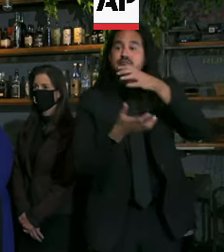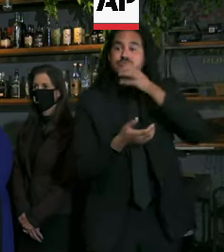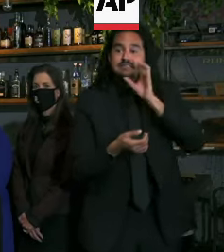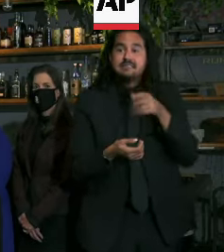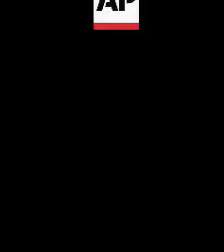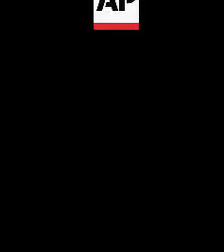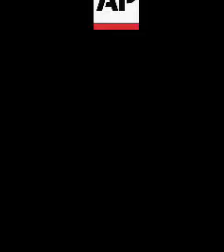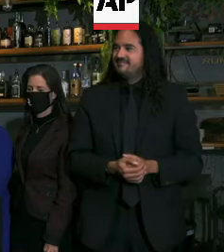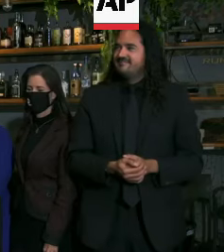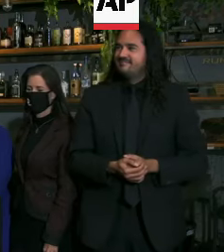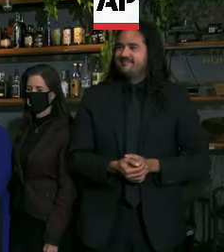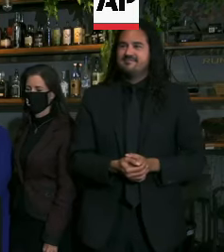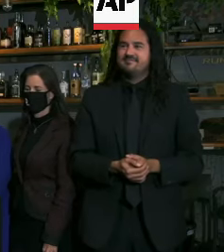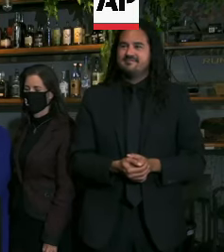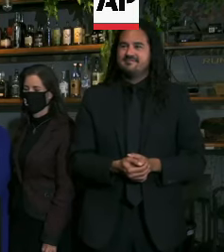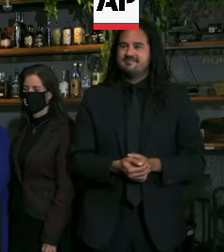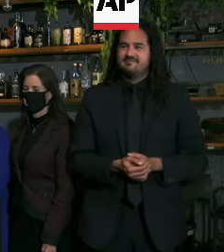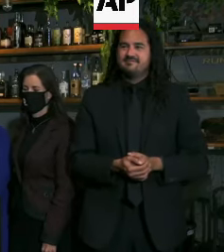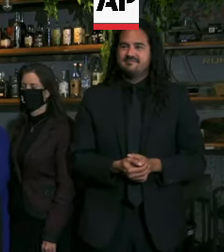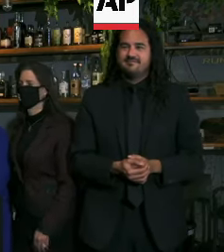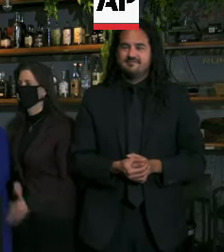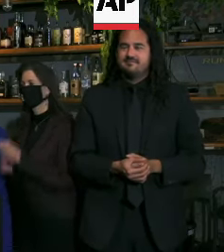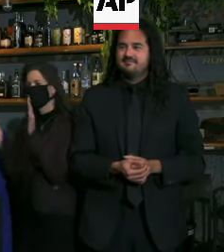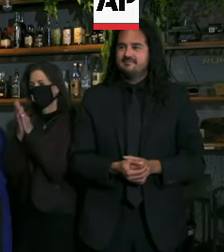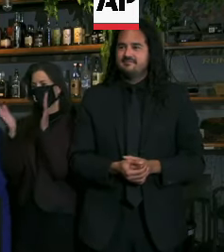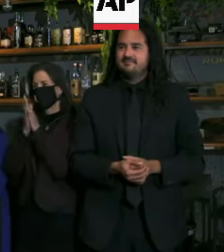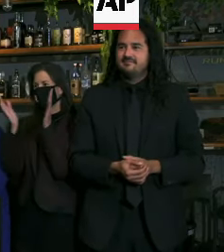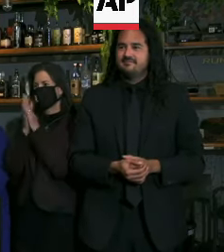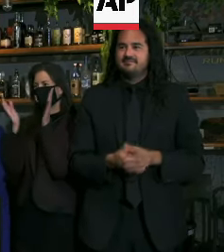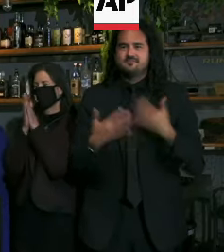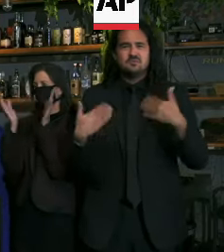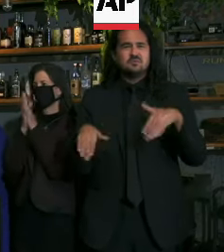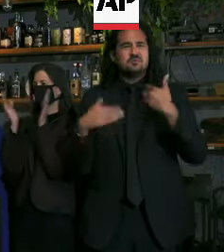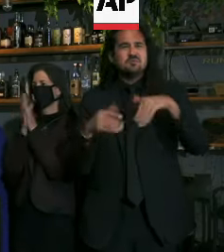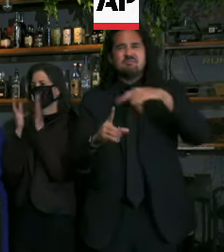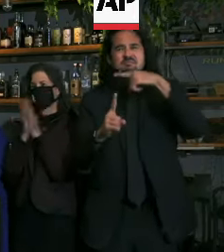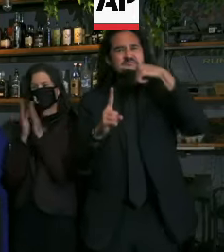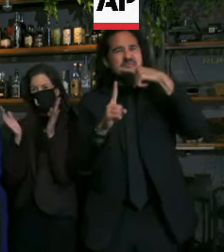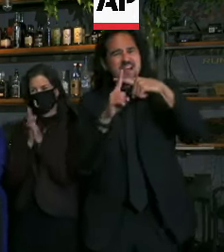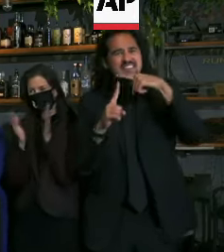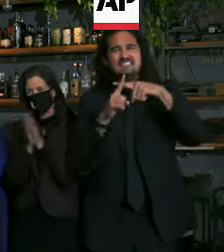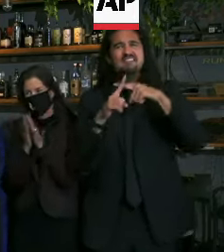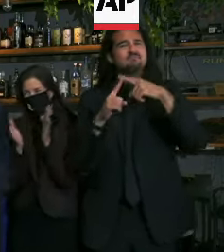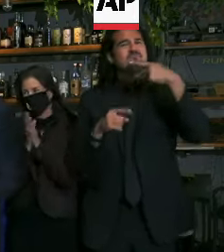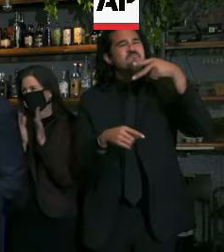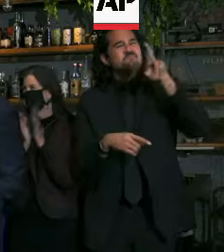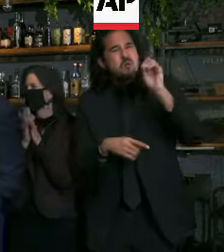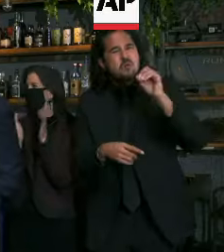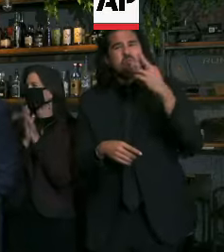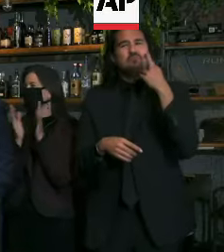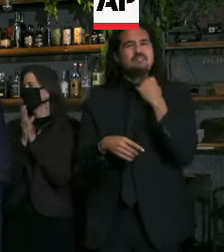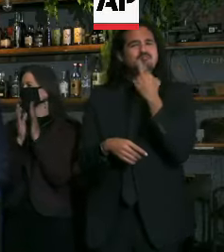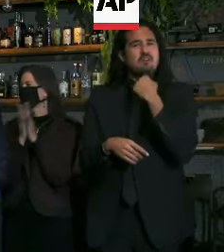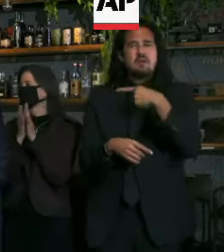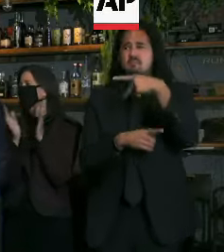responsible way. Pro restaurant, pro small business legislation. Senator,